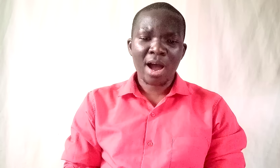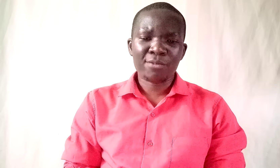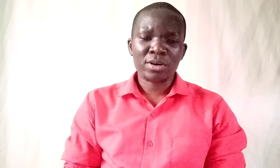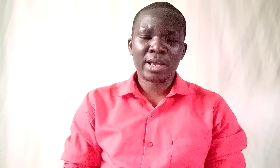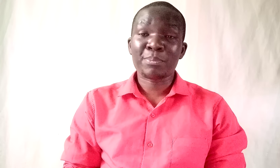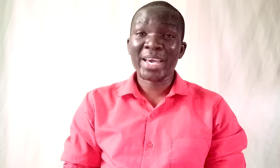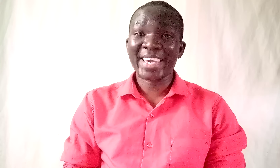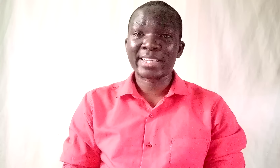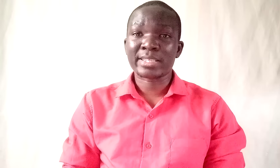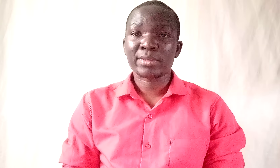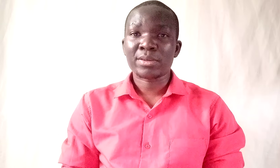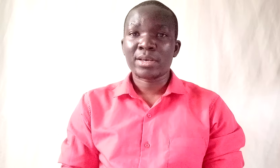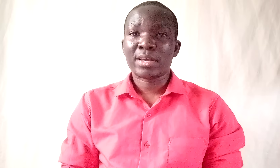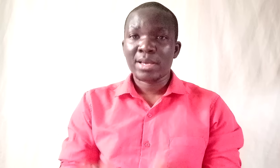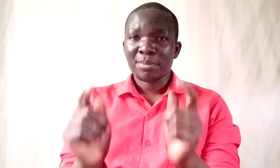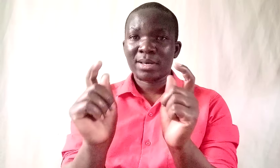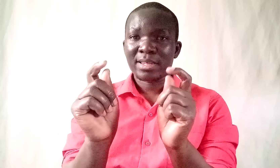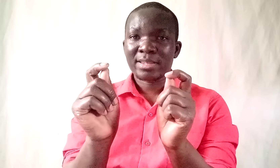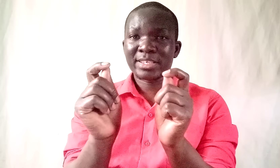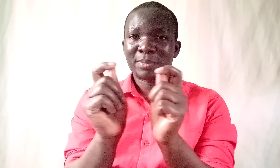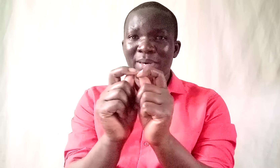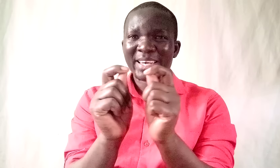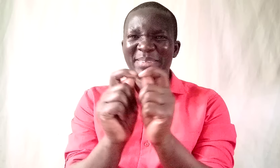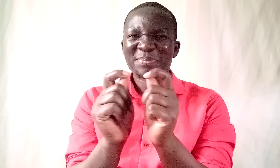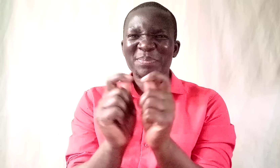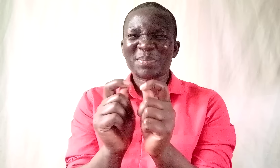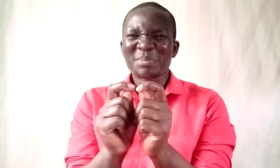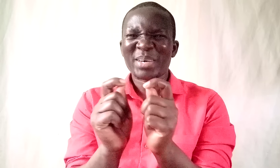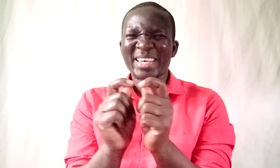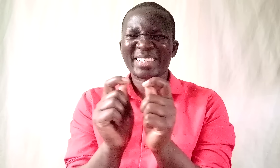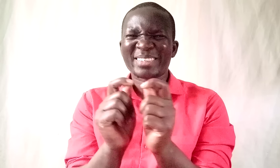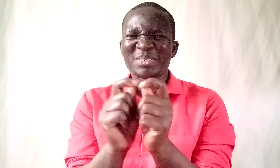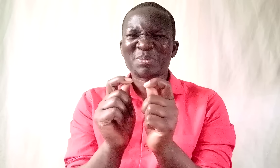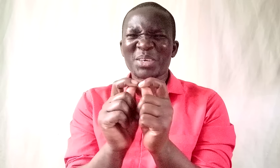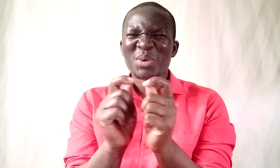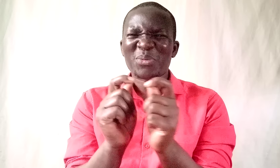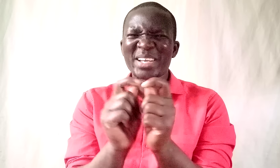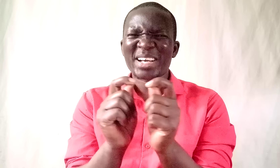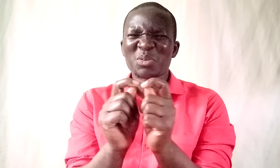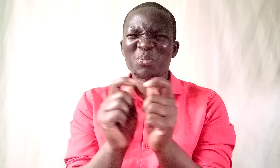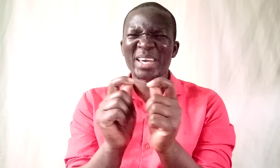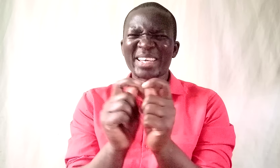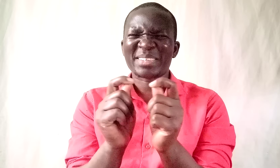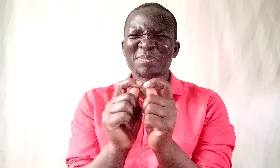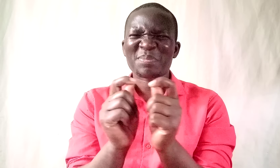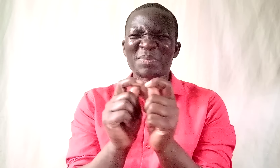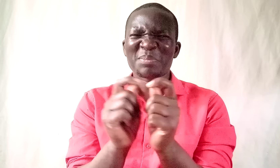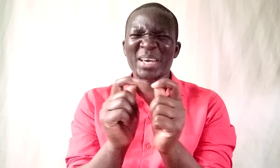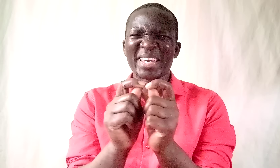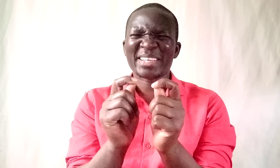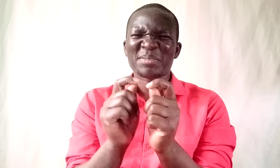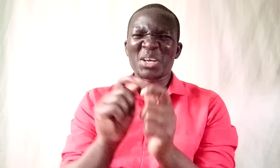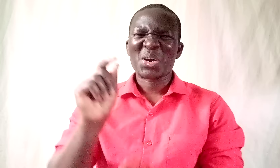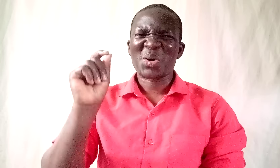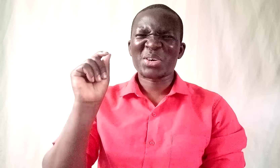have pain. This pain. You are feeling out of pain. Or this